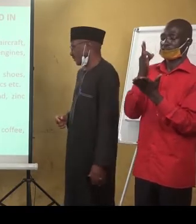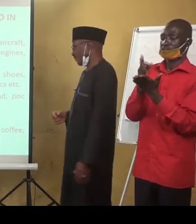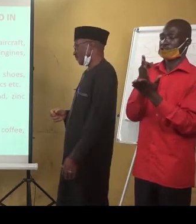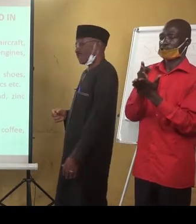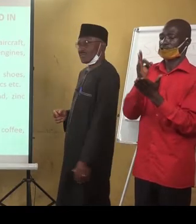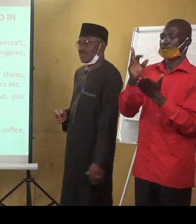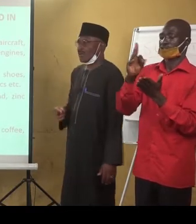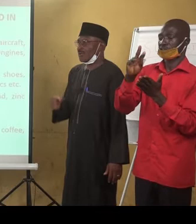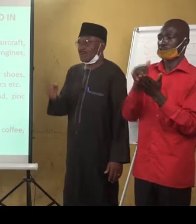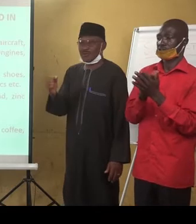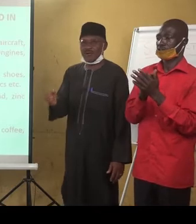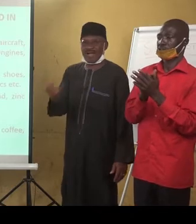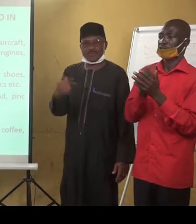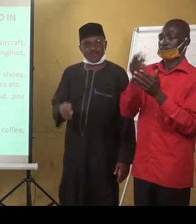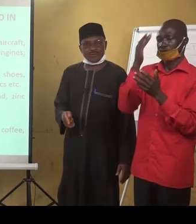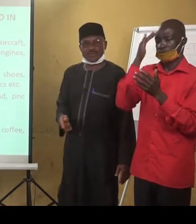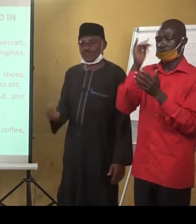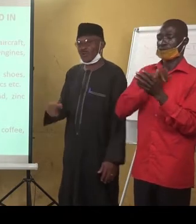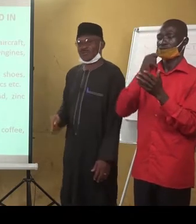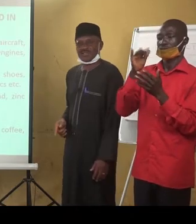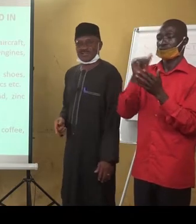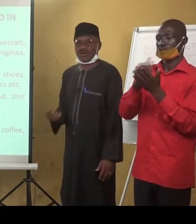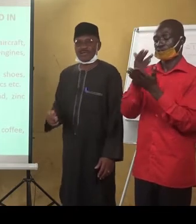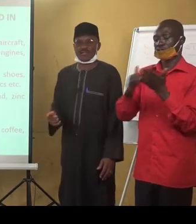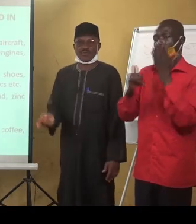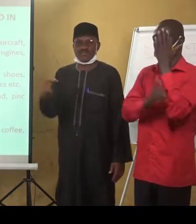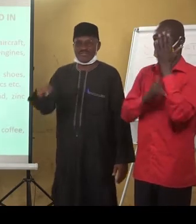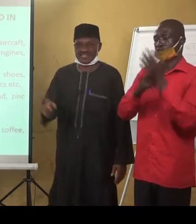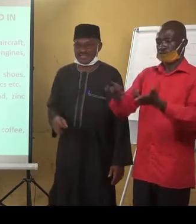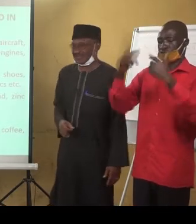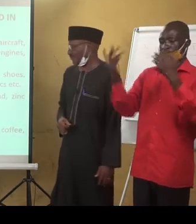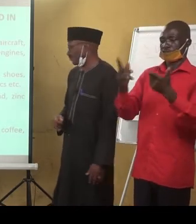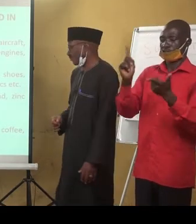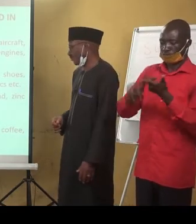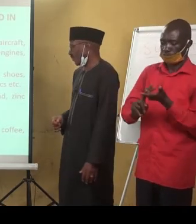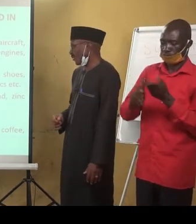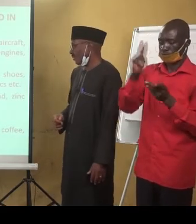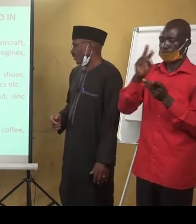Finance. You know, I told you some countries come here to invest.